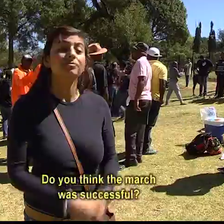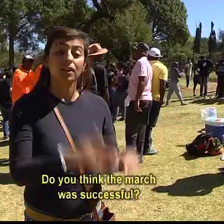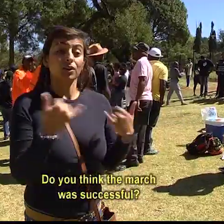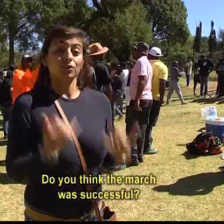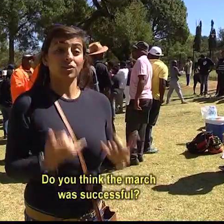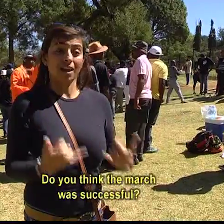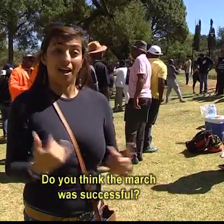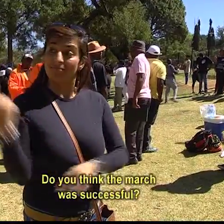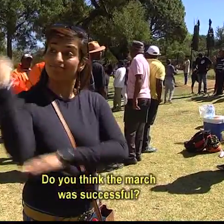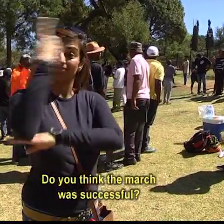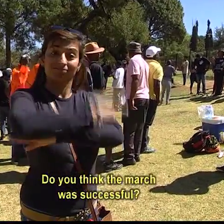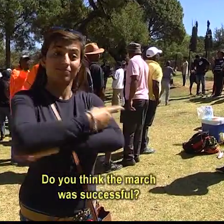Do you think the march was successful?